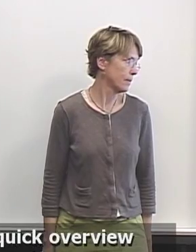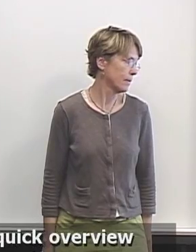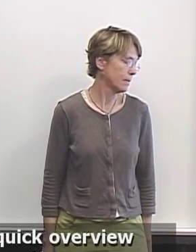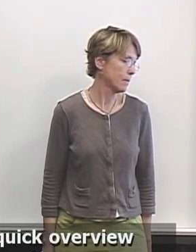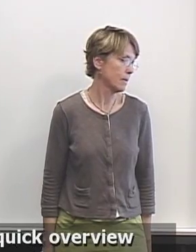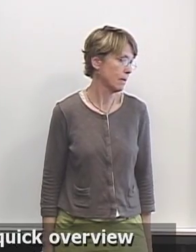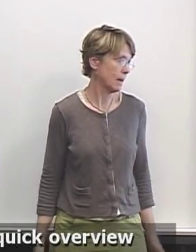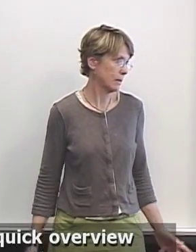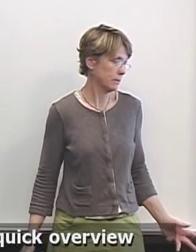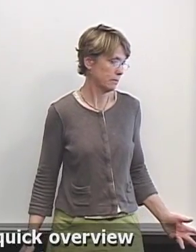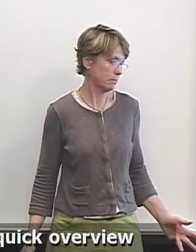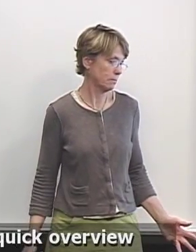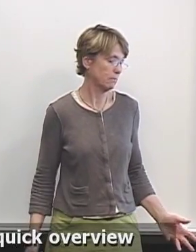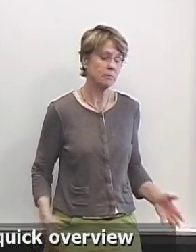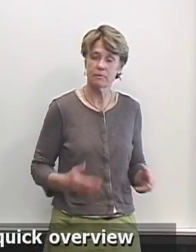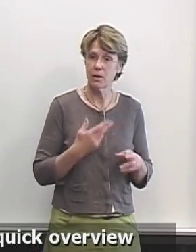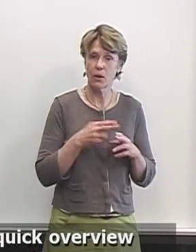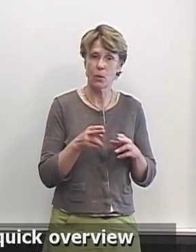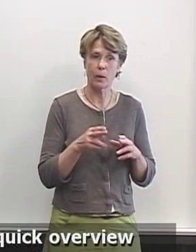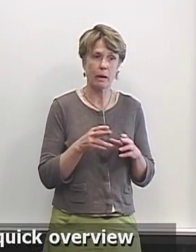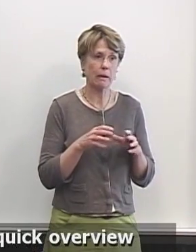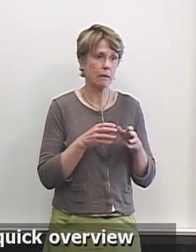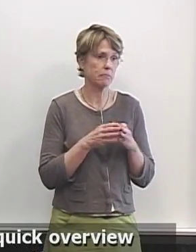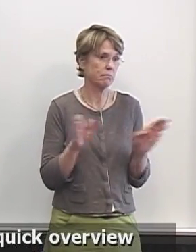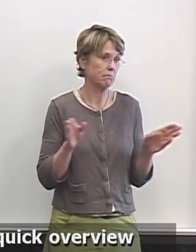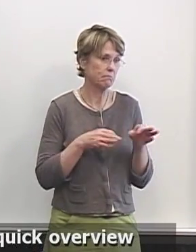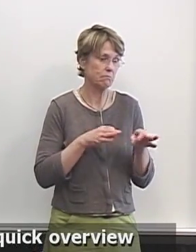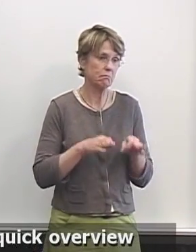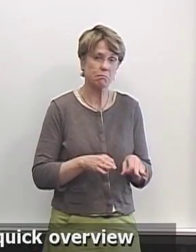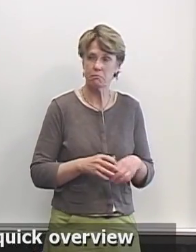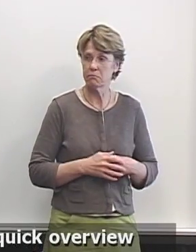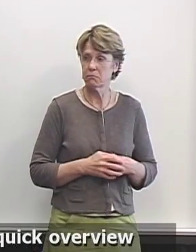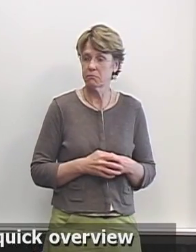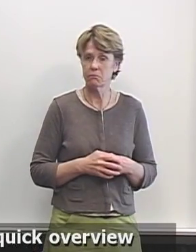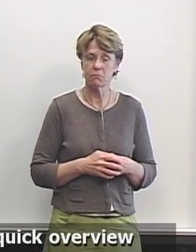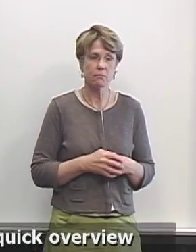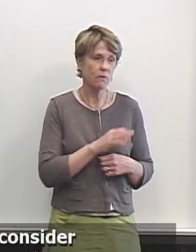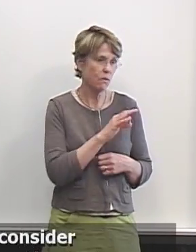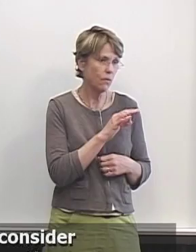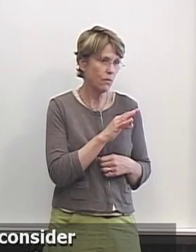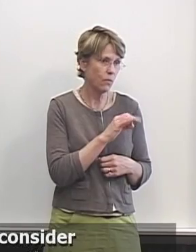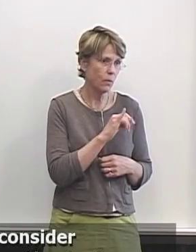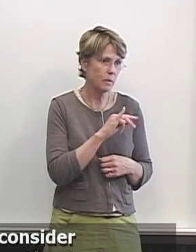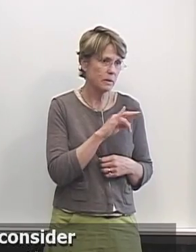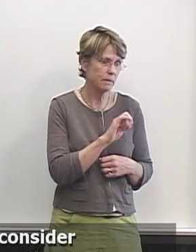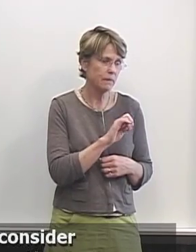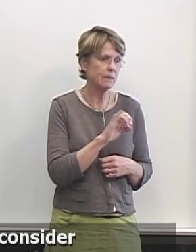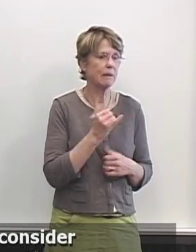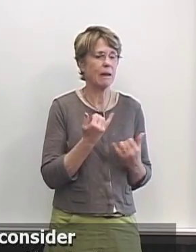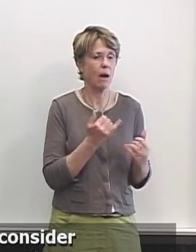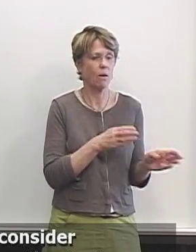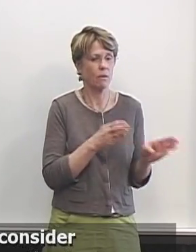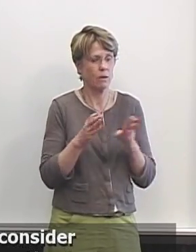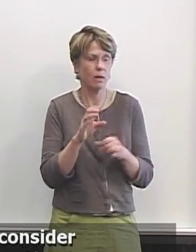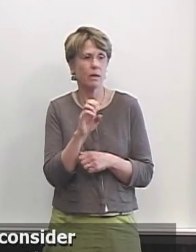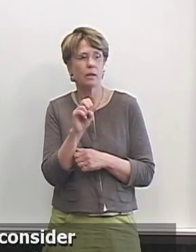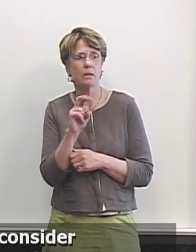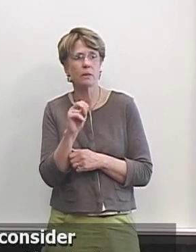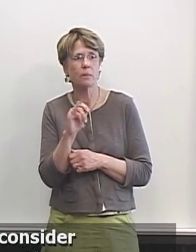So that's a quick overview of formative. Let's consider some summative